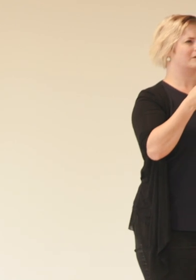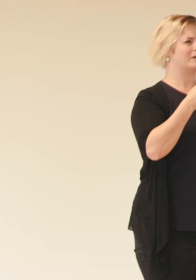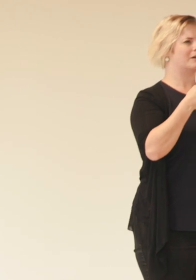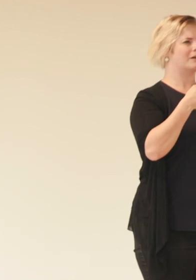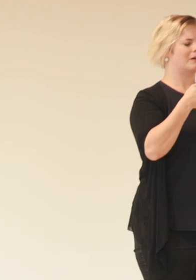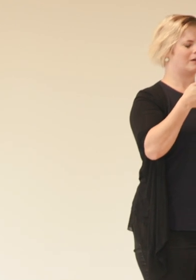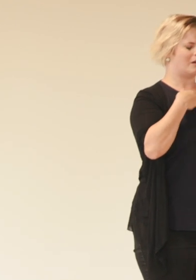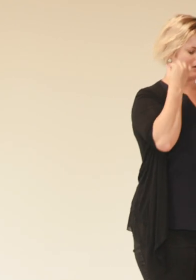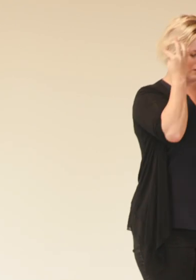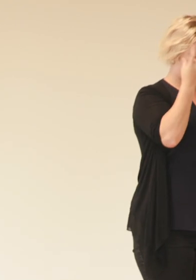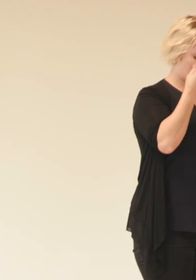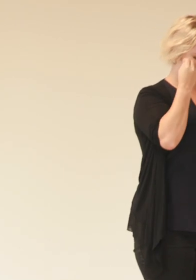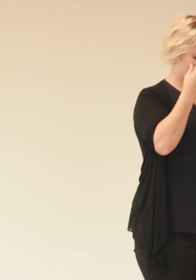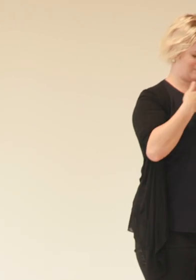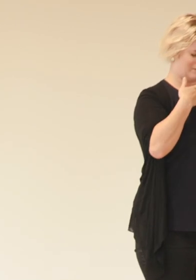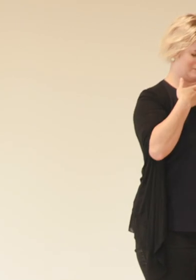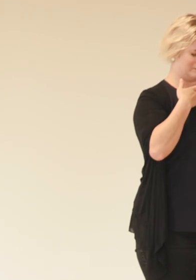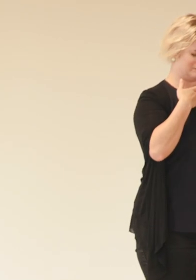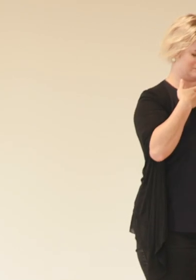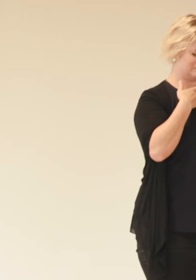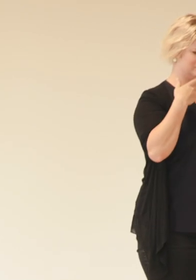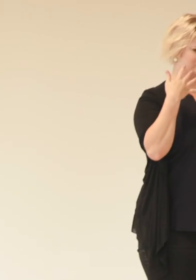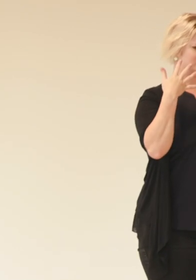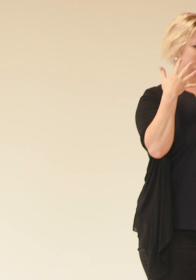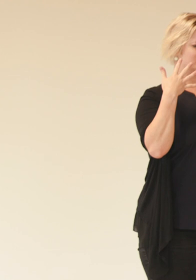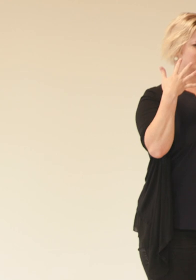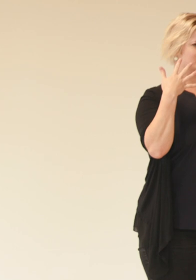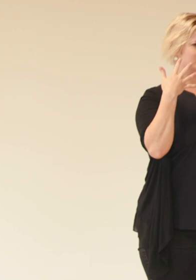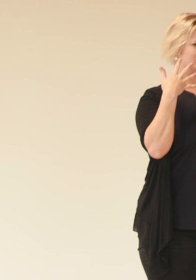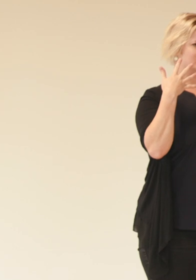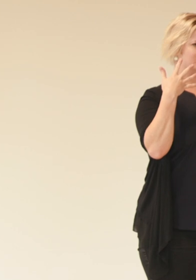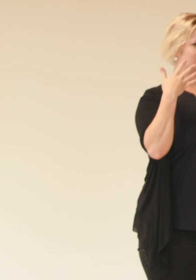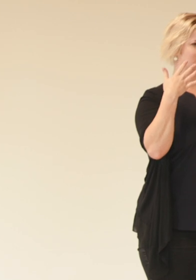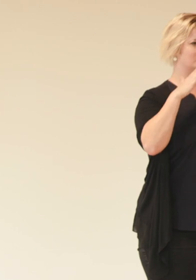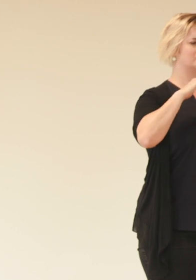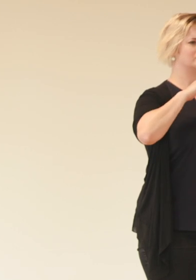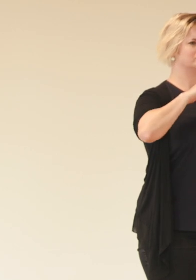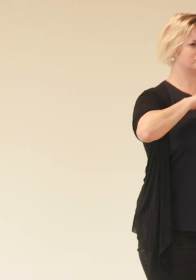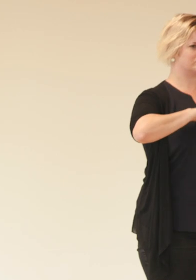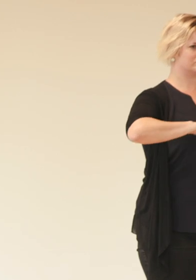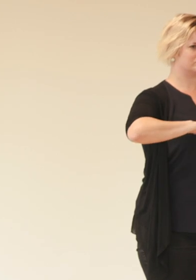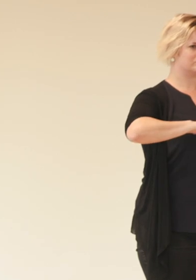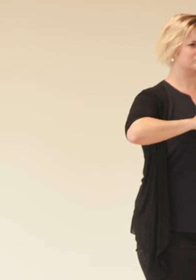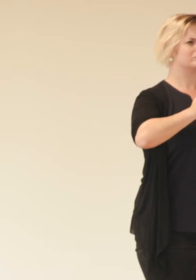get quiet and just listen. And I'm like, okay.